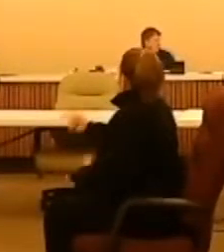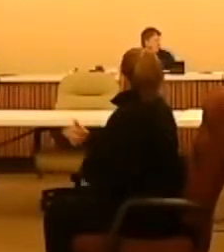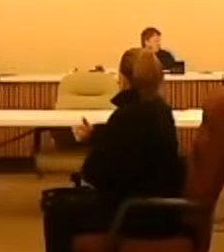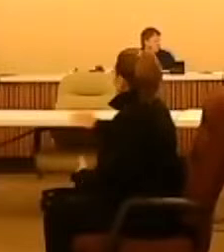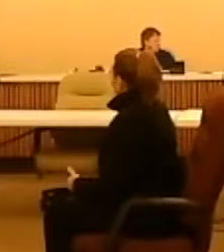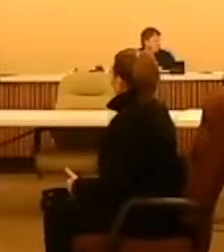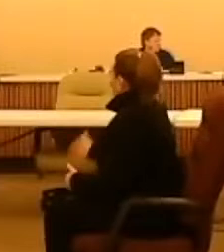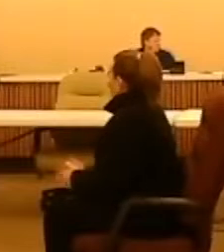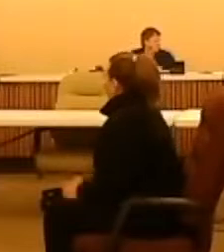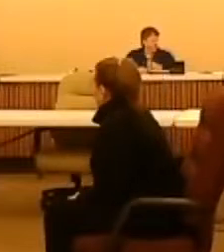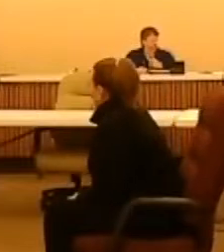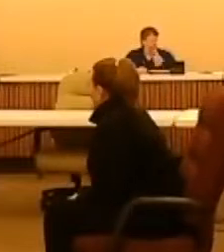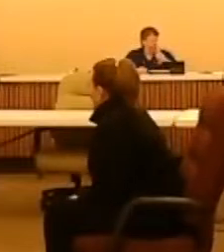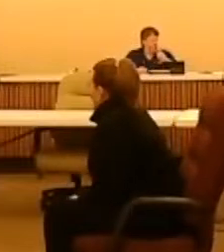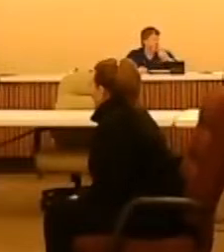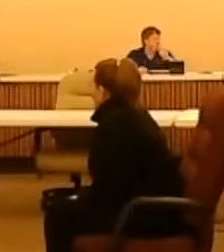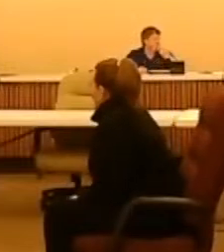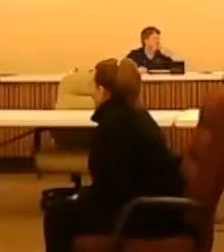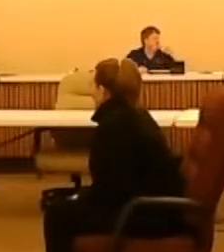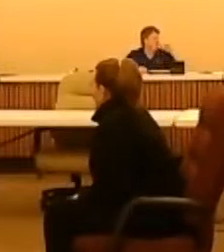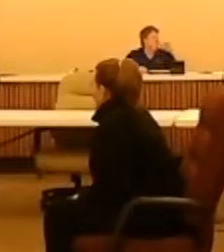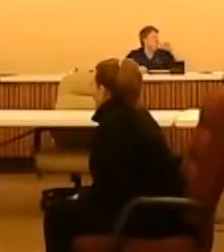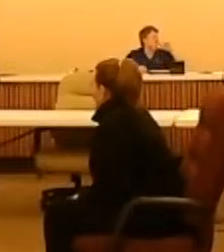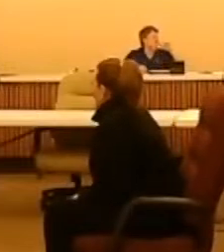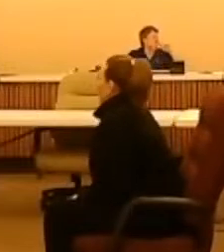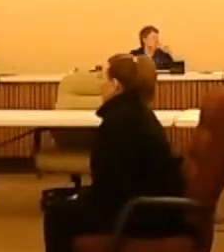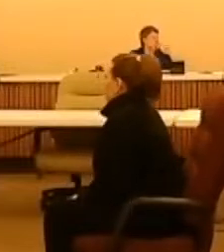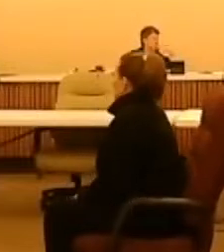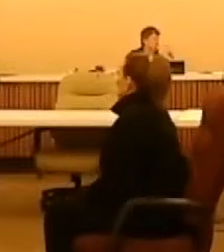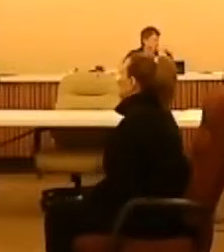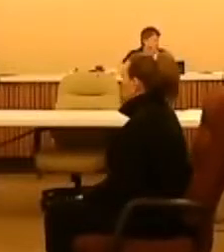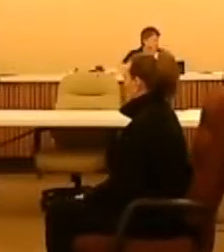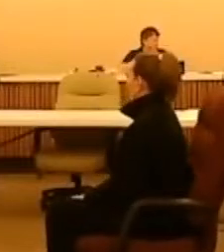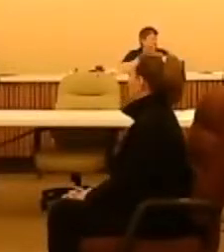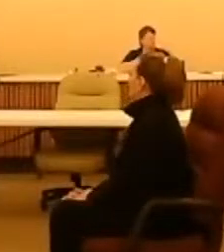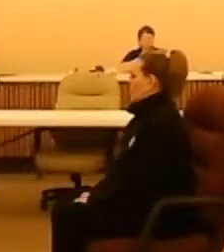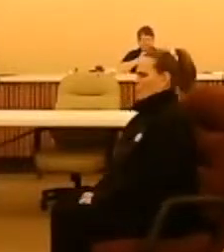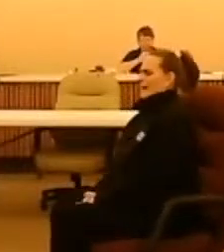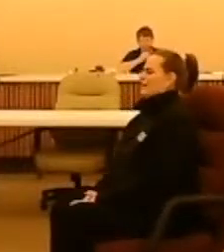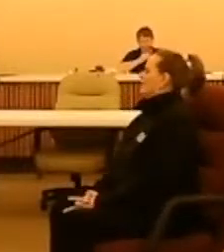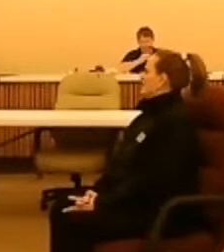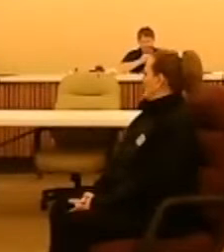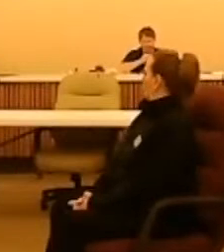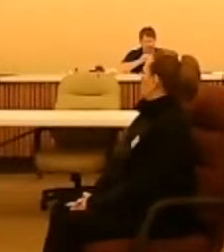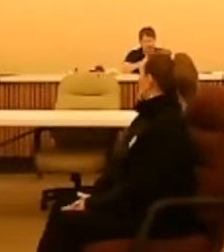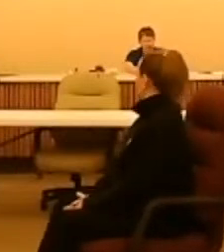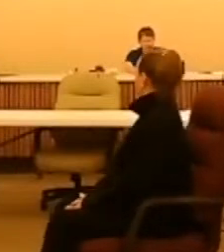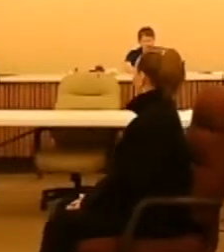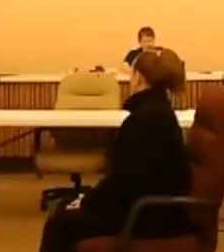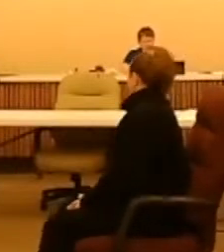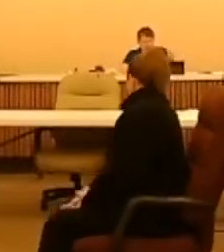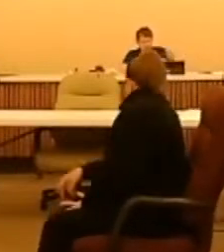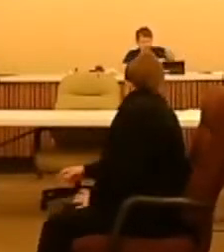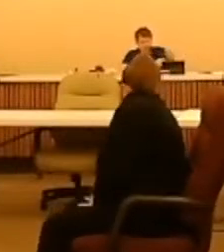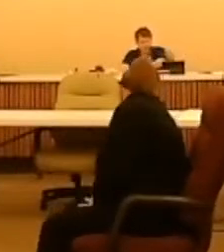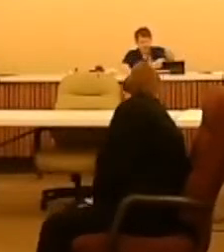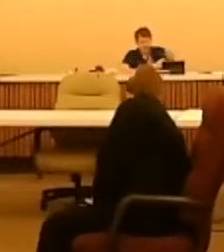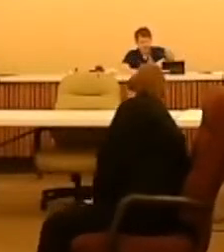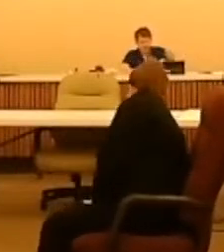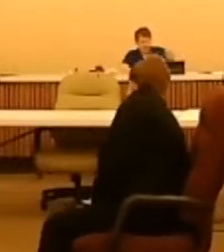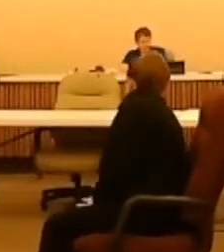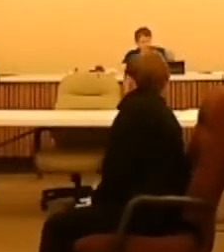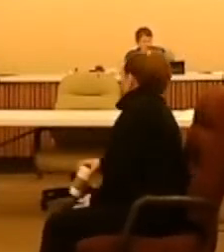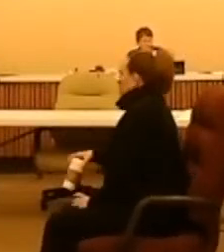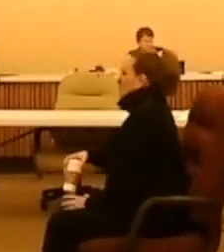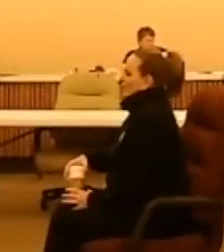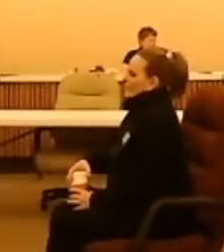they sent the maps they sent, they were all upside Oh, down. yeah. So every time I'm trying to read. Oh, and this is yours. Every time I flip